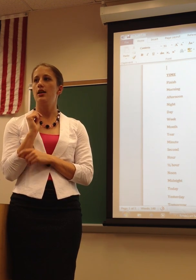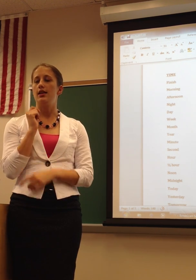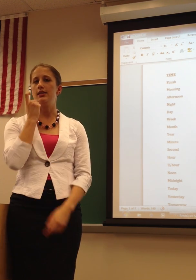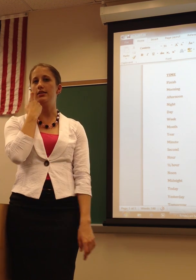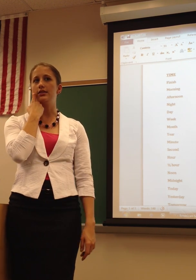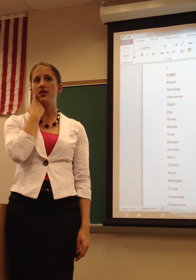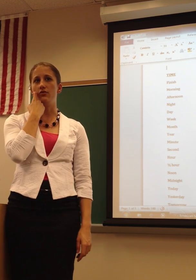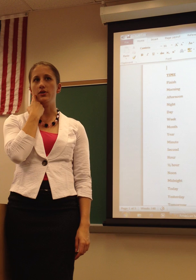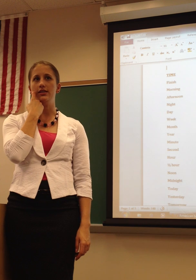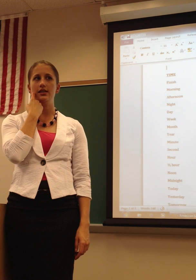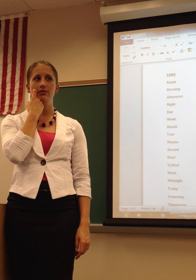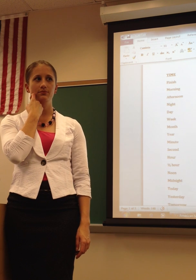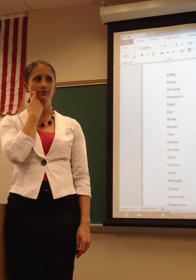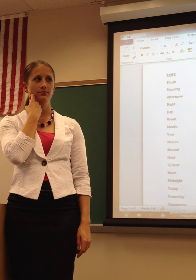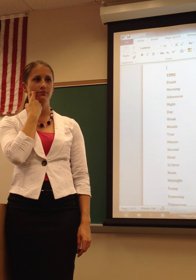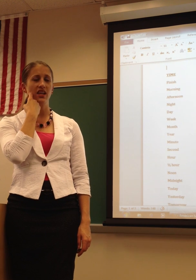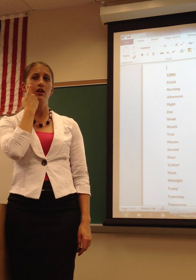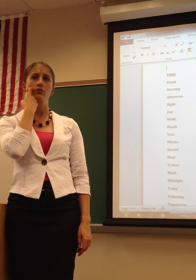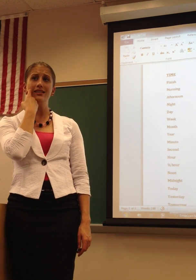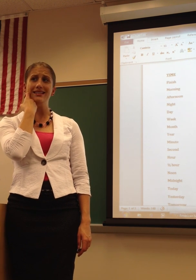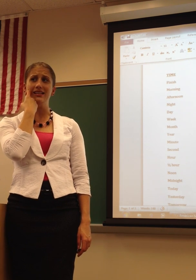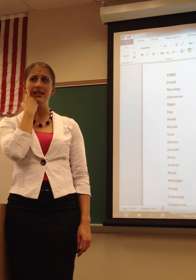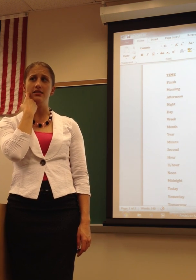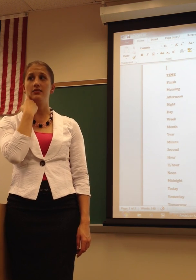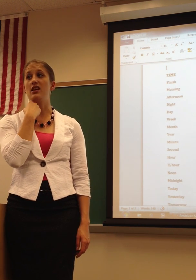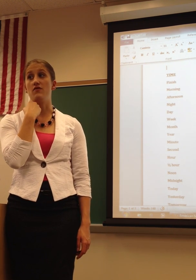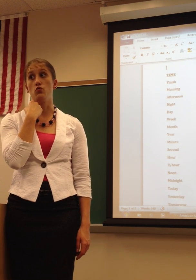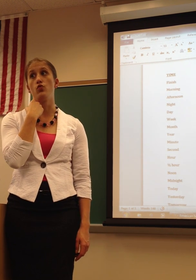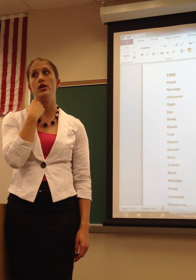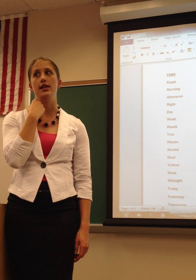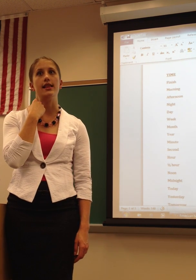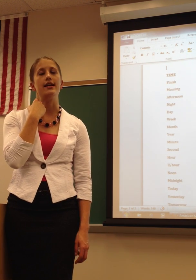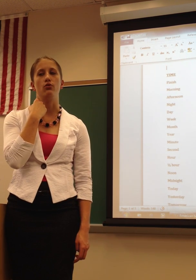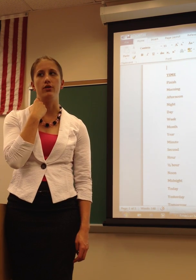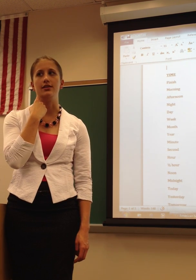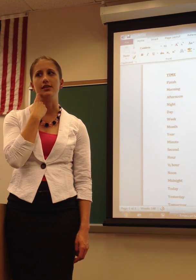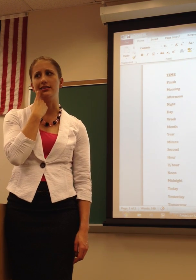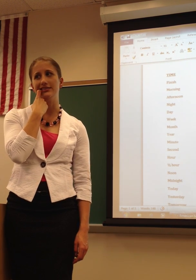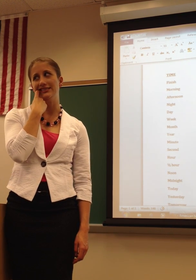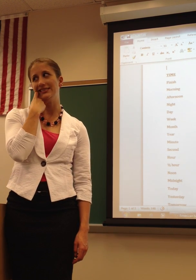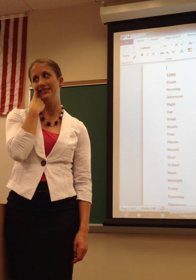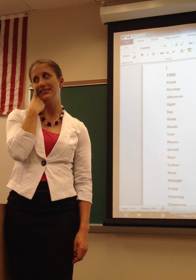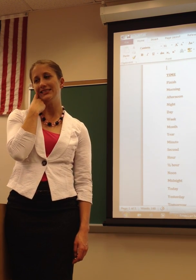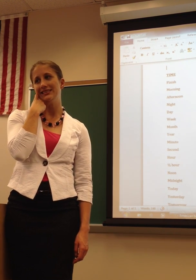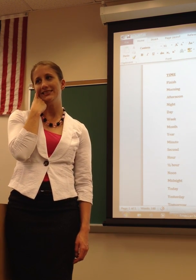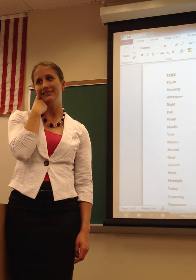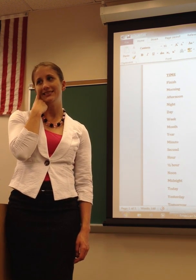Like this is the sign for recently. Recently. This is a sign for really like recently.